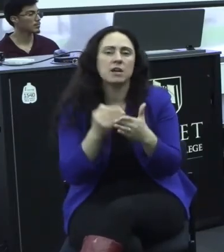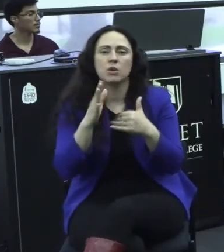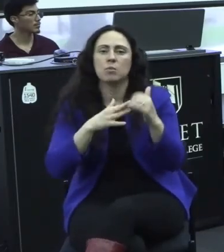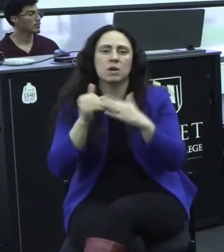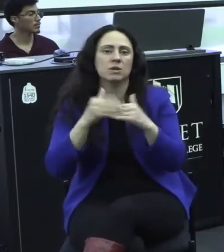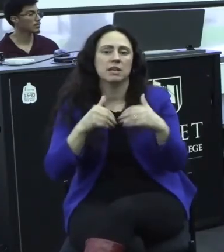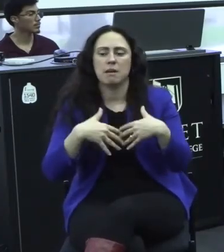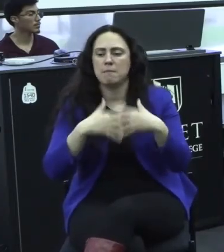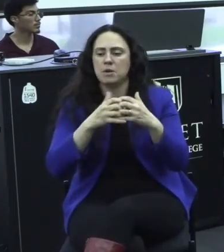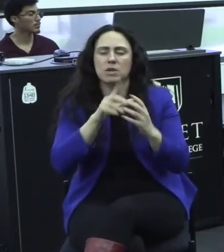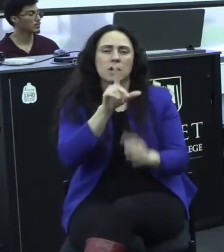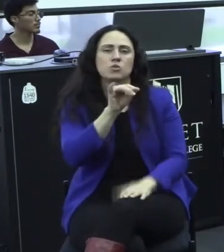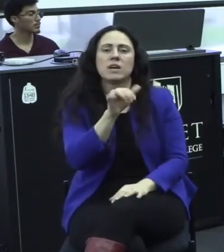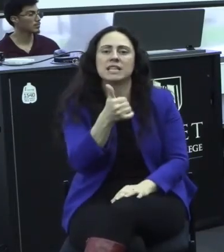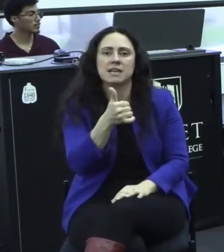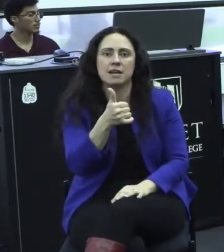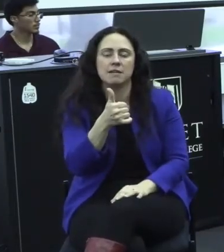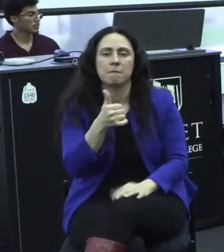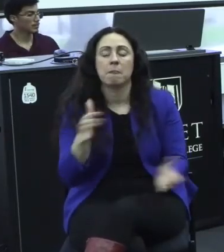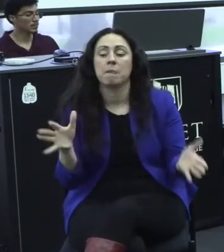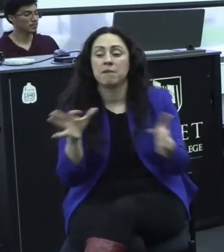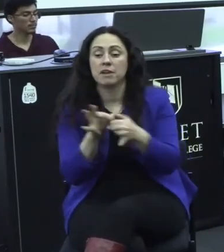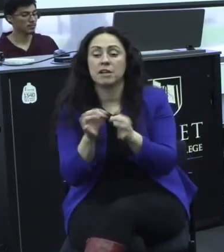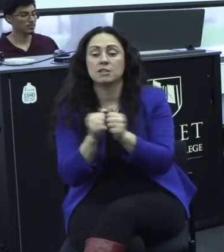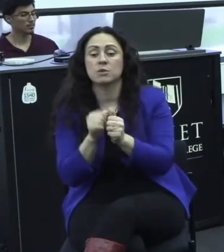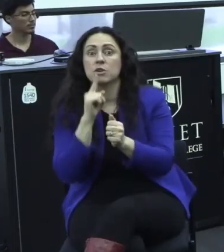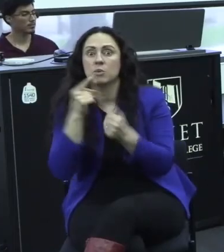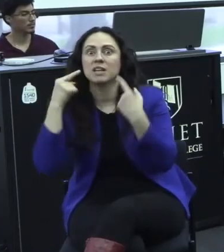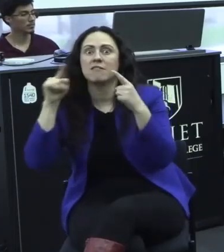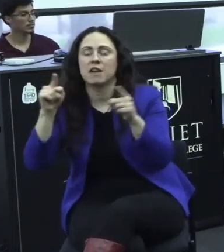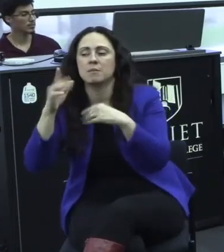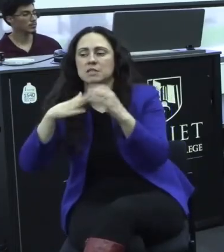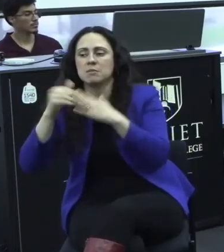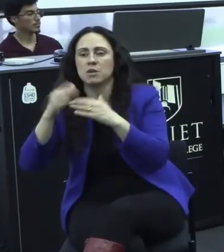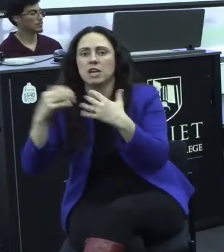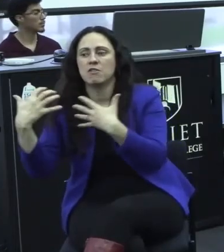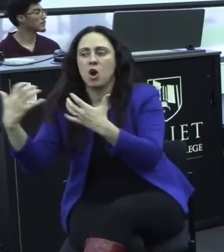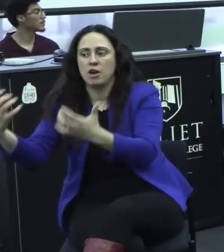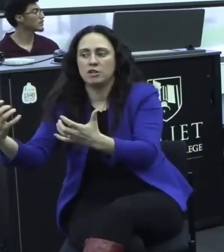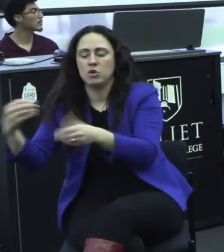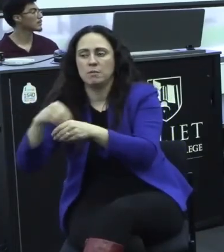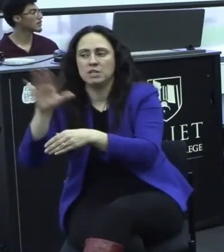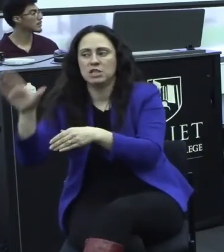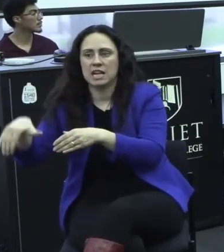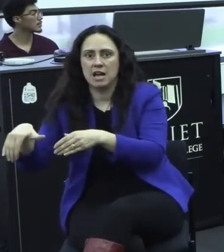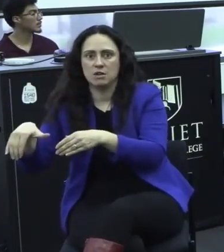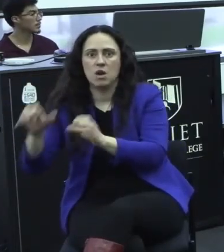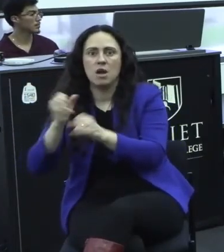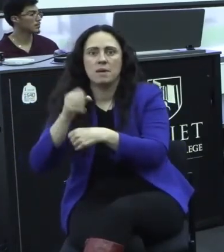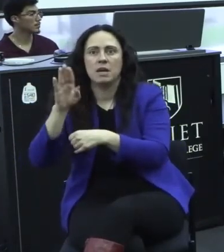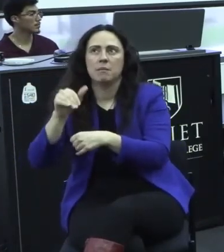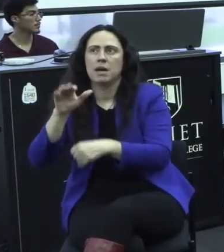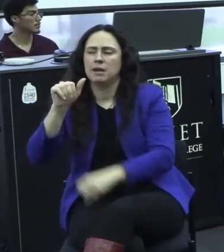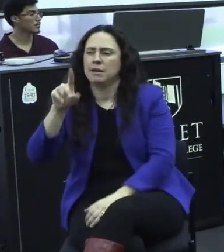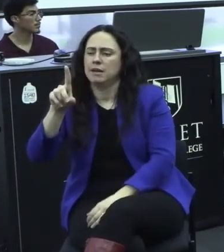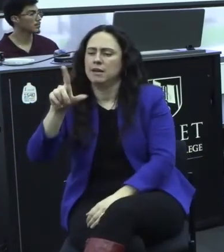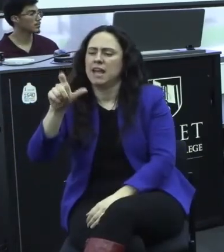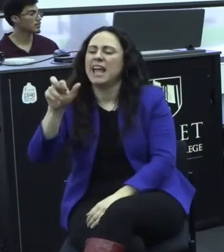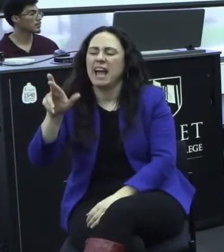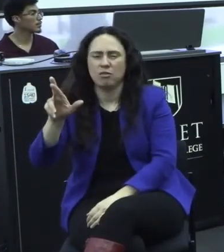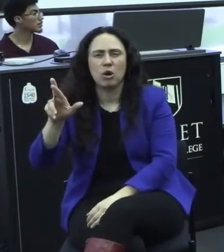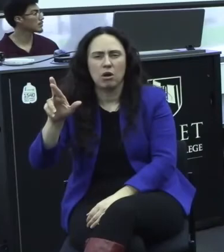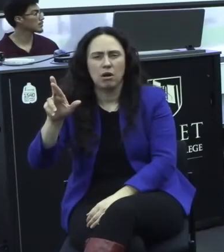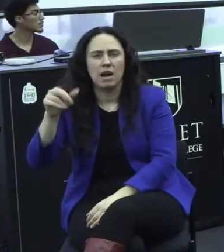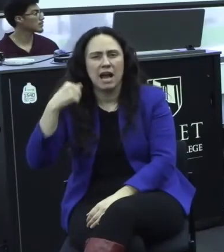in like 2010 that connects to a really famous building, the auditorium in Chicago, which is made by, I think, Adler was